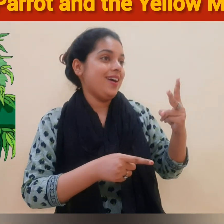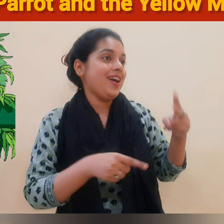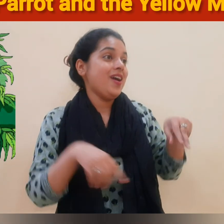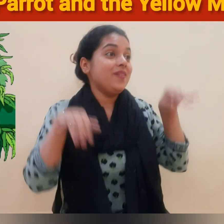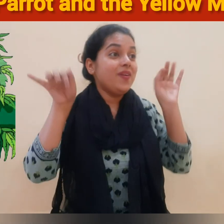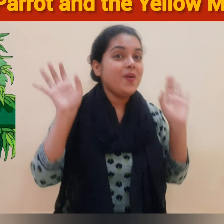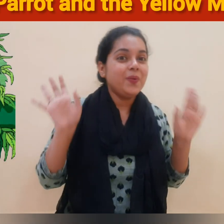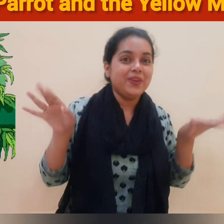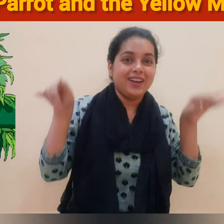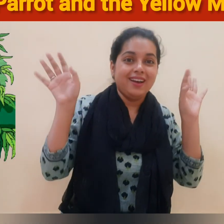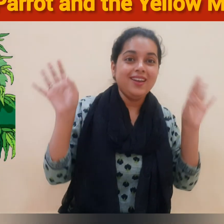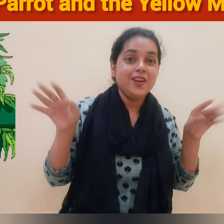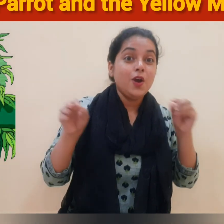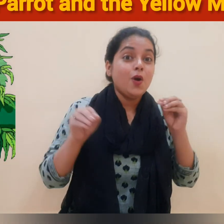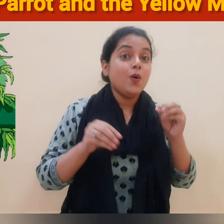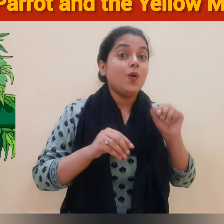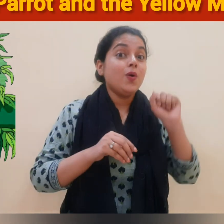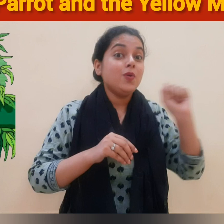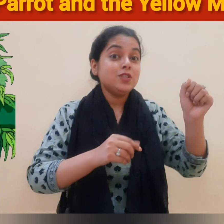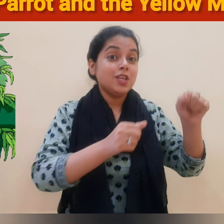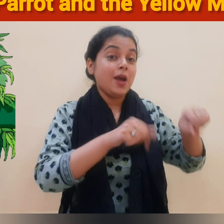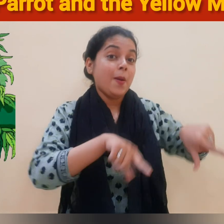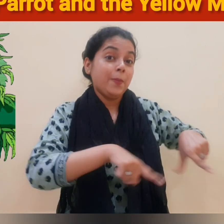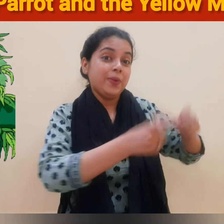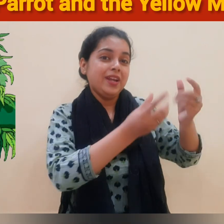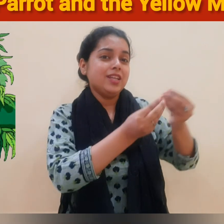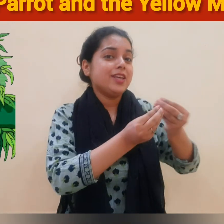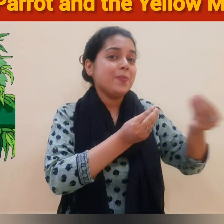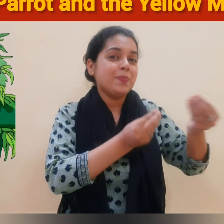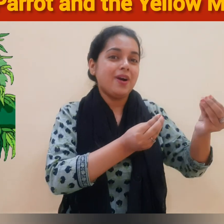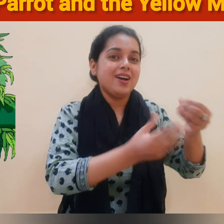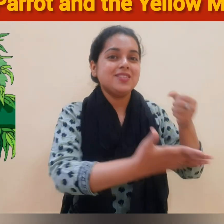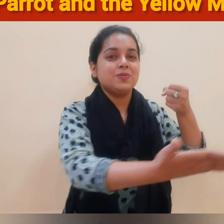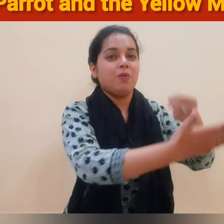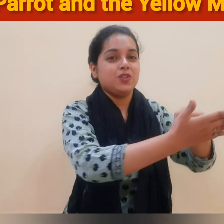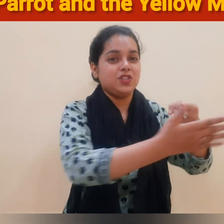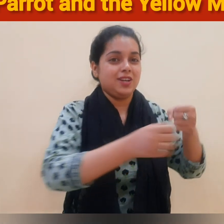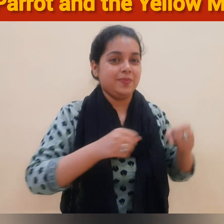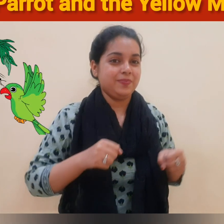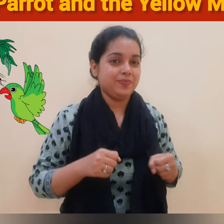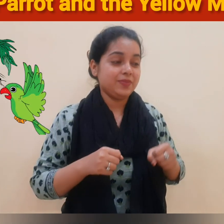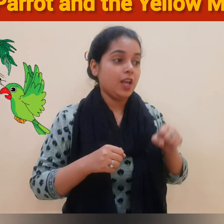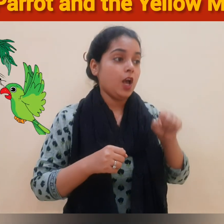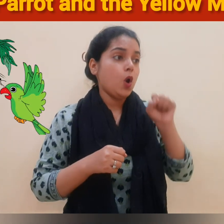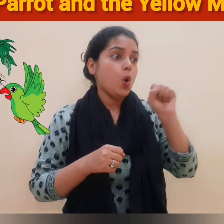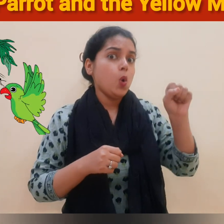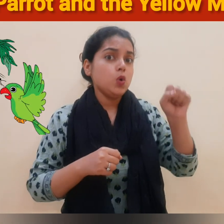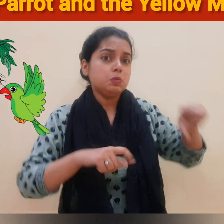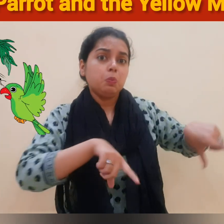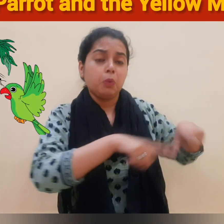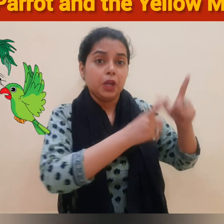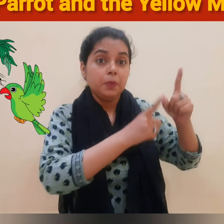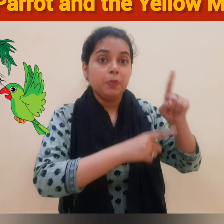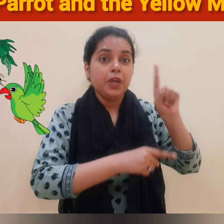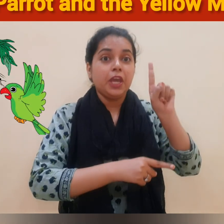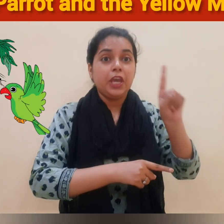tree. He flew down to the tree. There was a